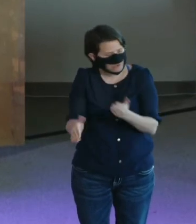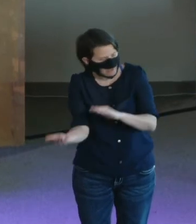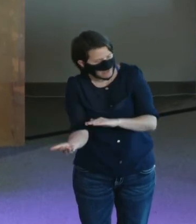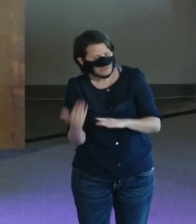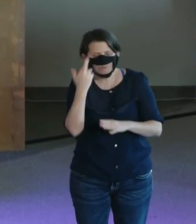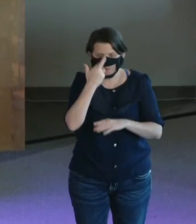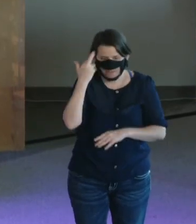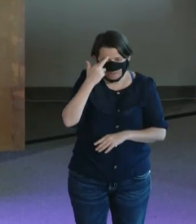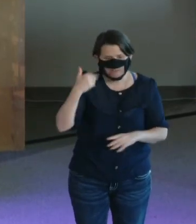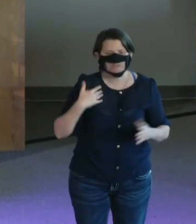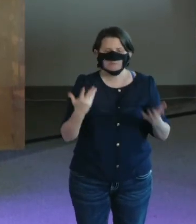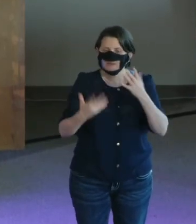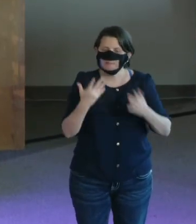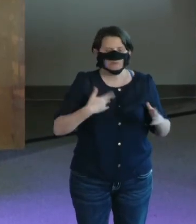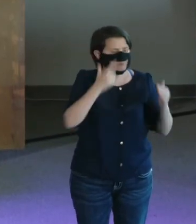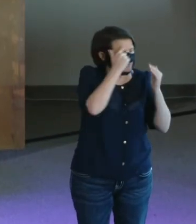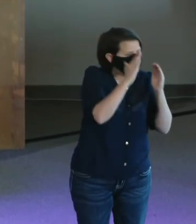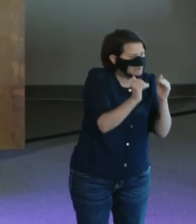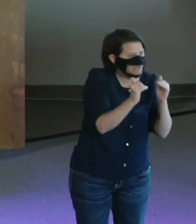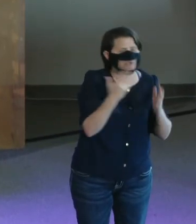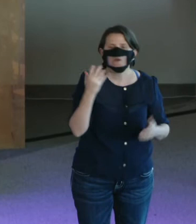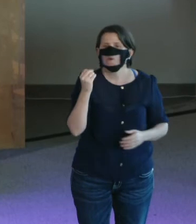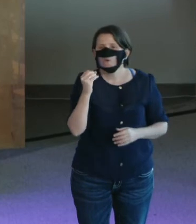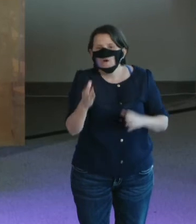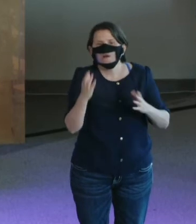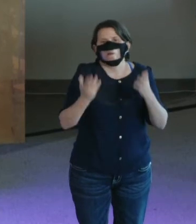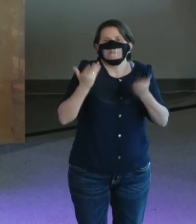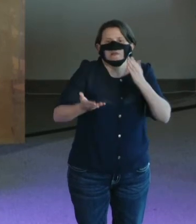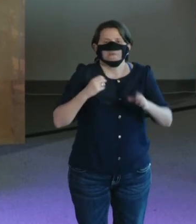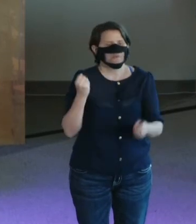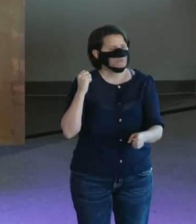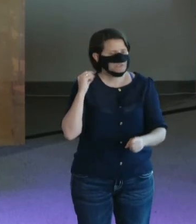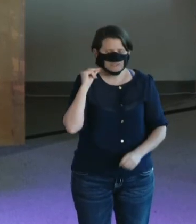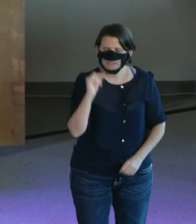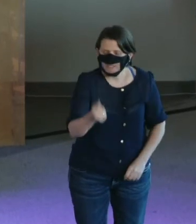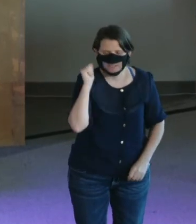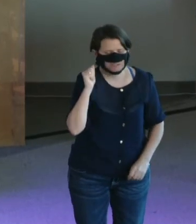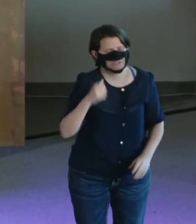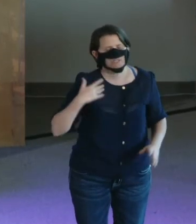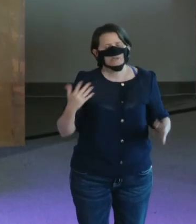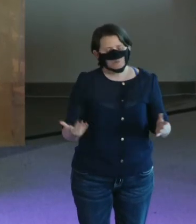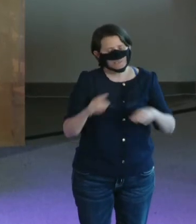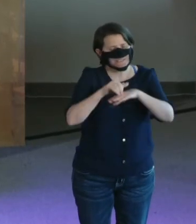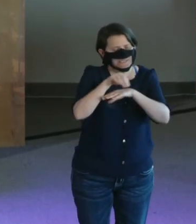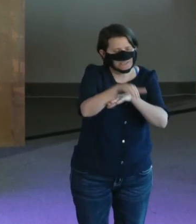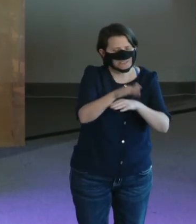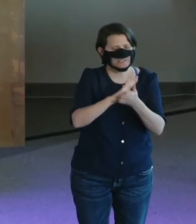whether it was long expected or devastatingly sudden, we send to you